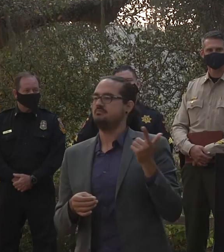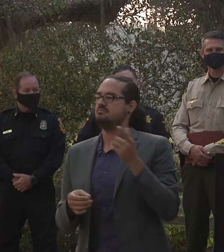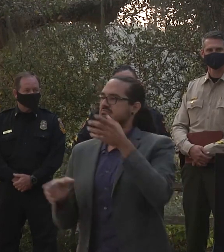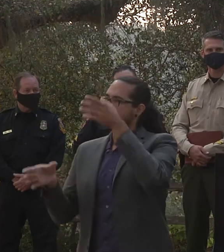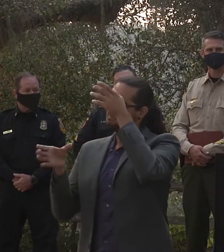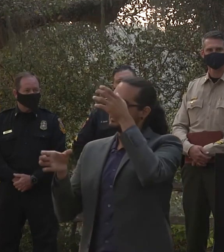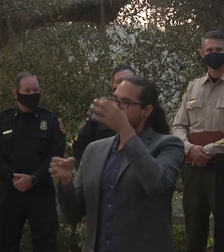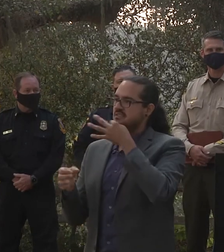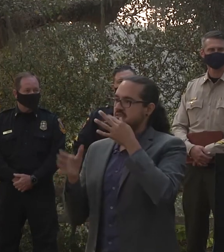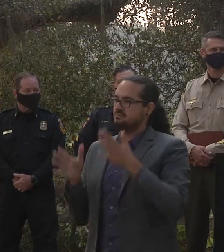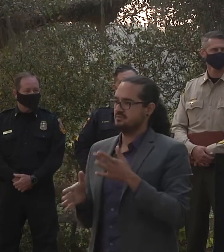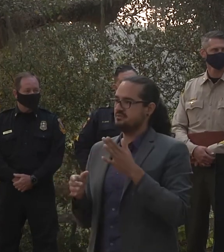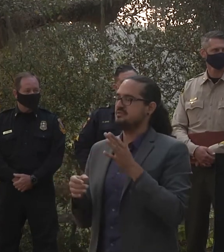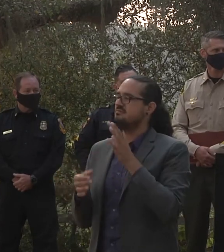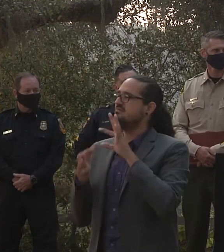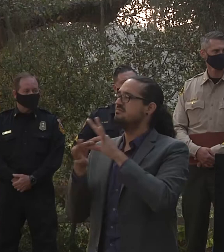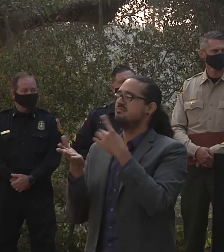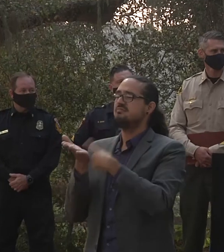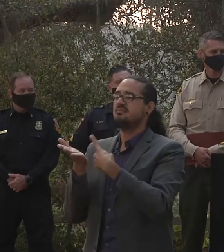uh Chief Brent will be able to answer that.